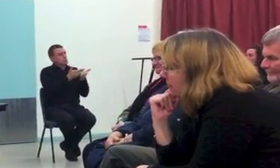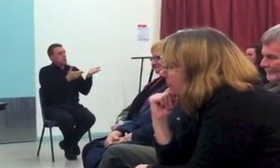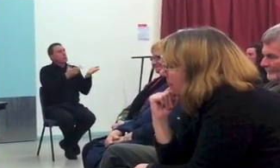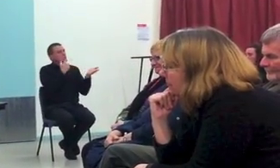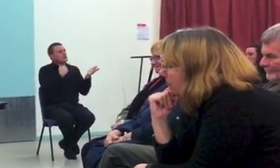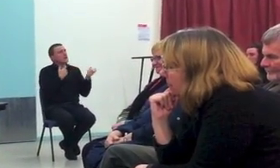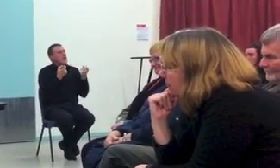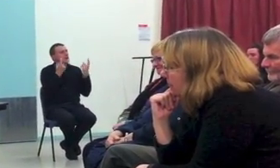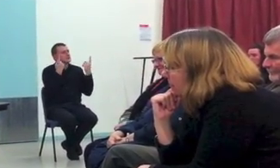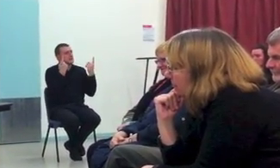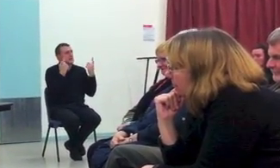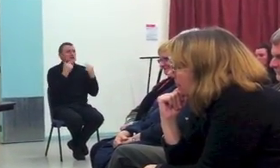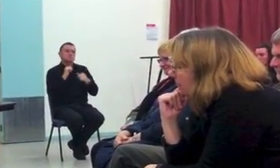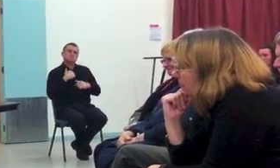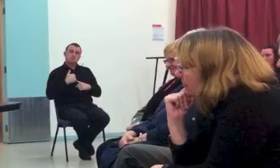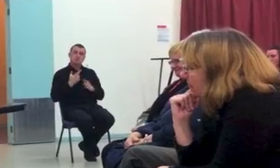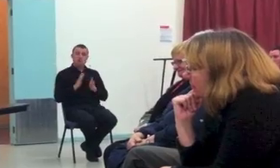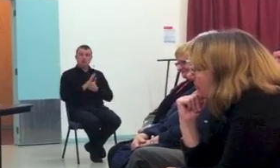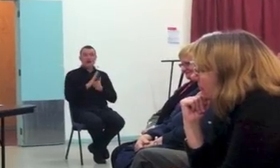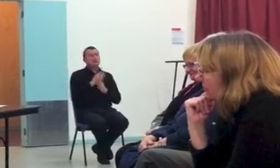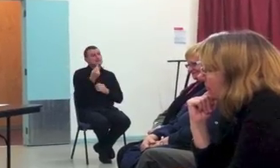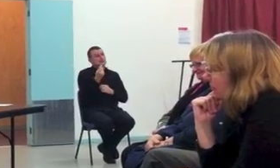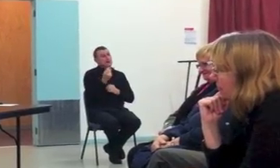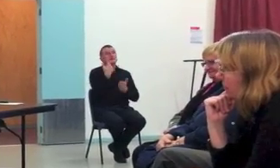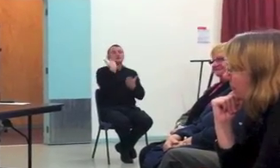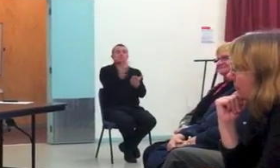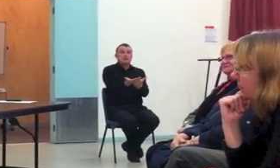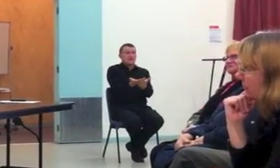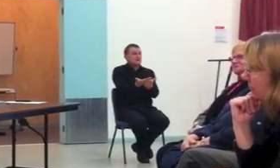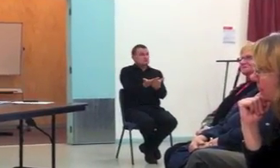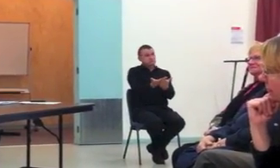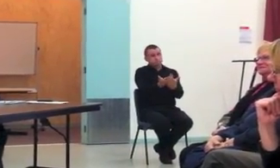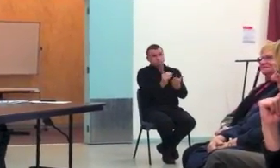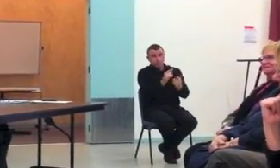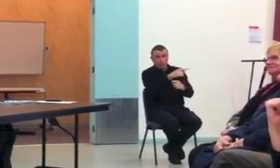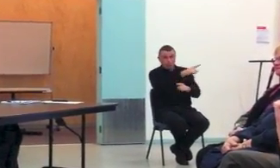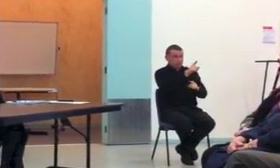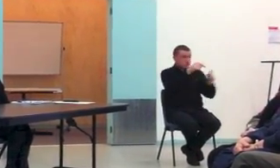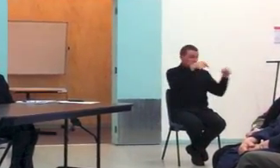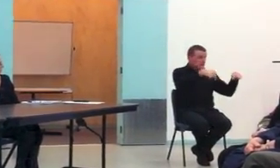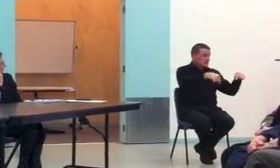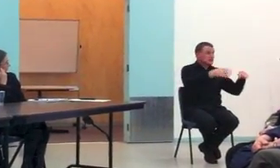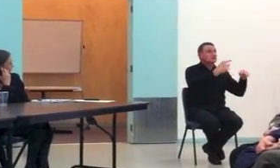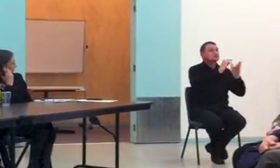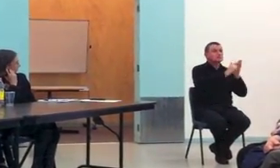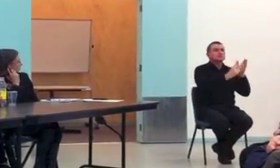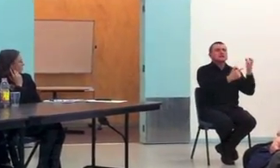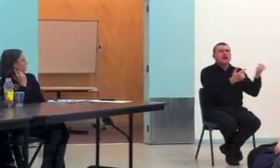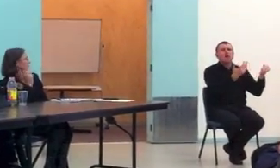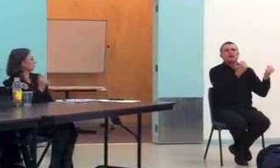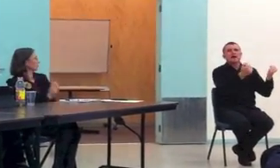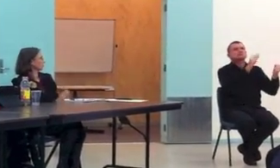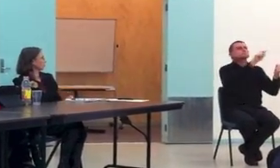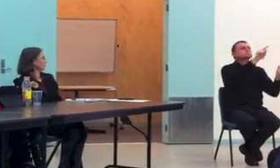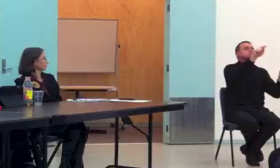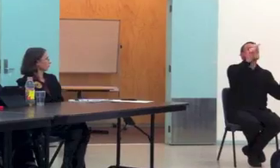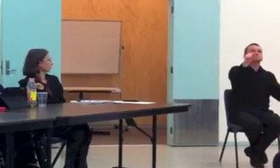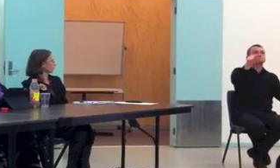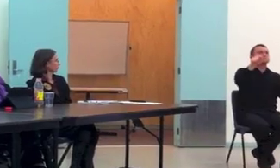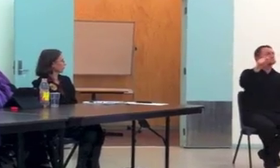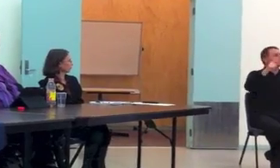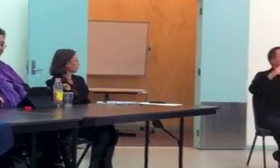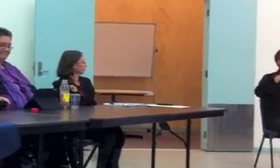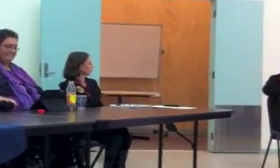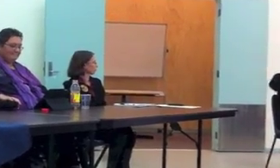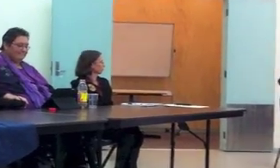Now, I would bet money that for all of us in this room who have disabilities, we know